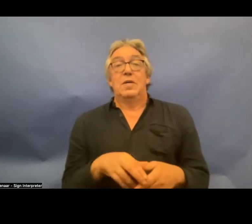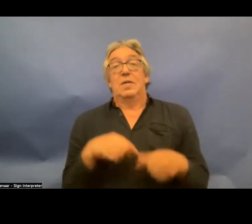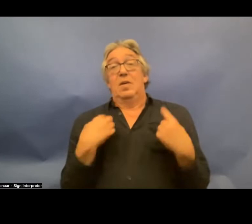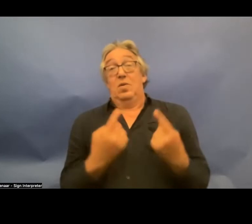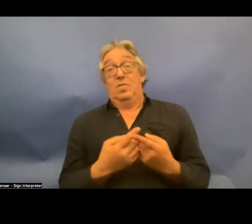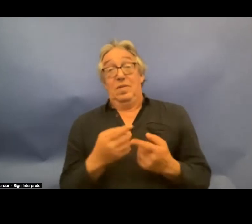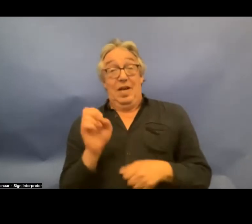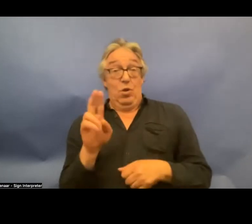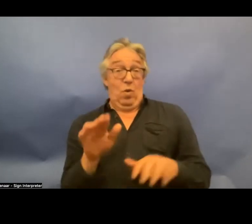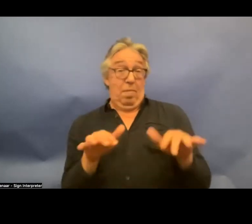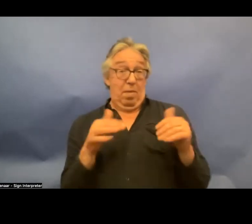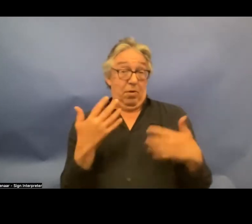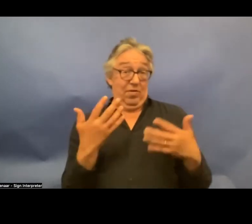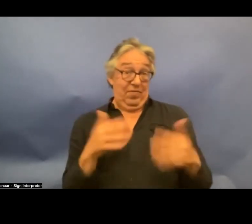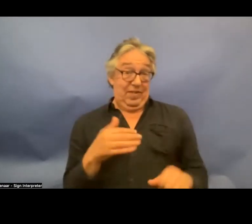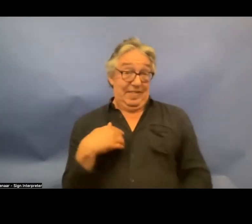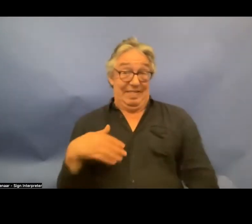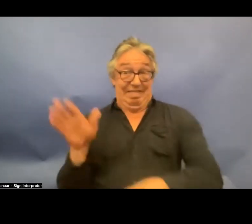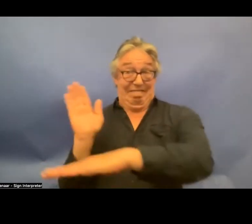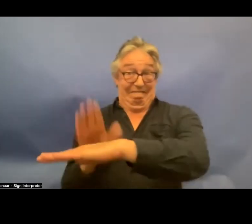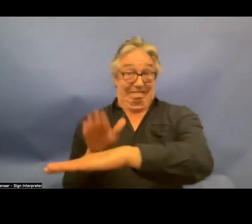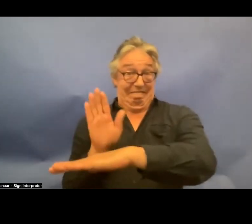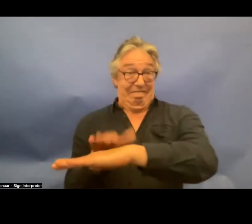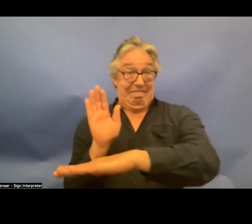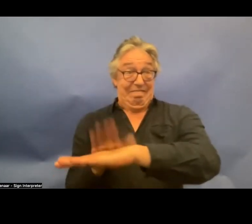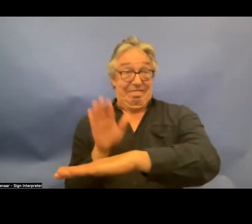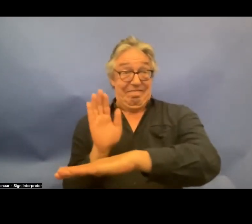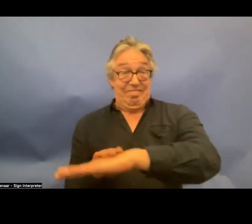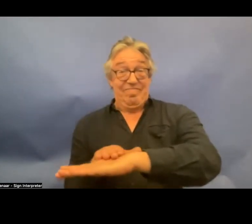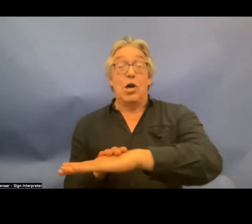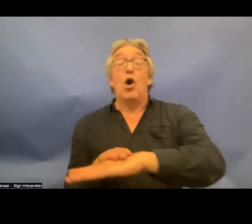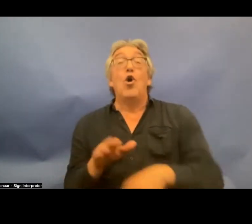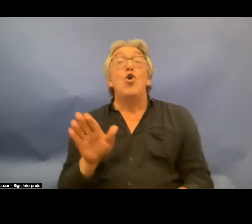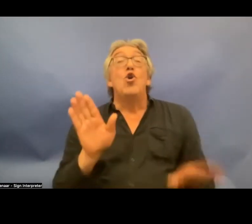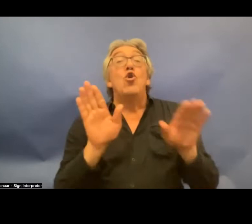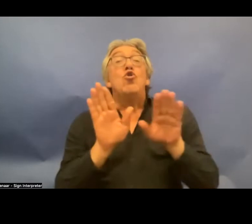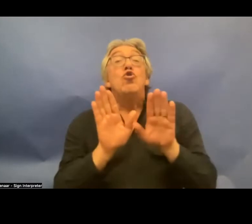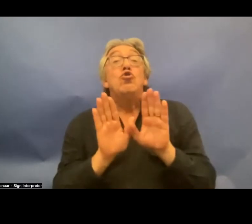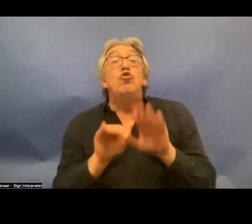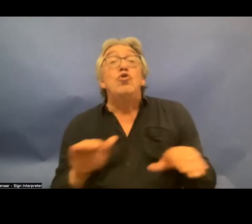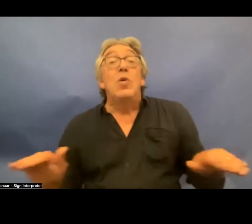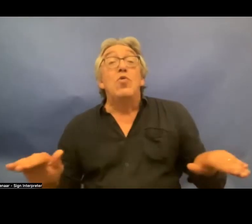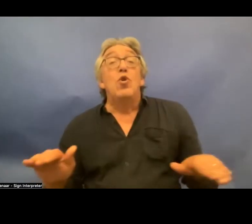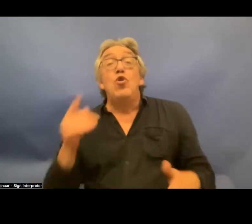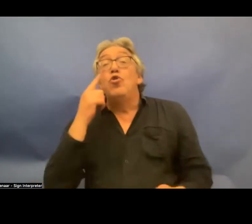disabilities, especially from Ukraine. And we are only talking about Ukraine. We are not talking